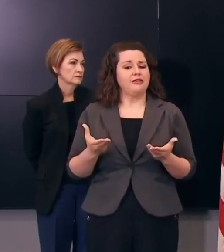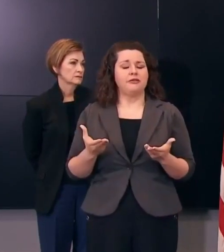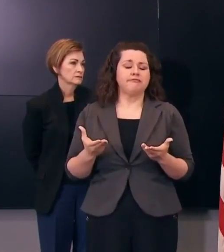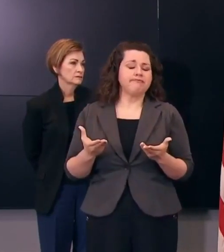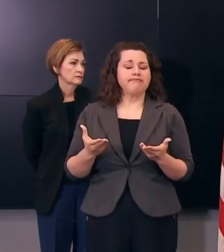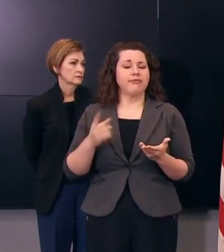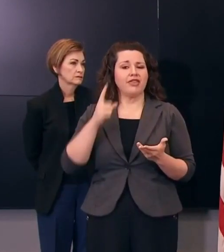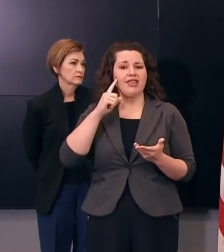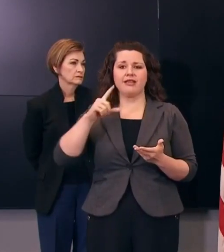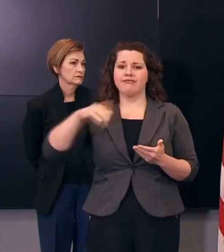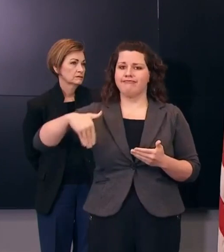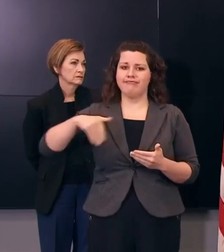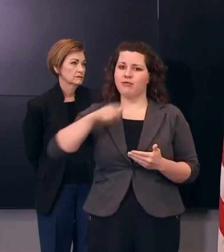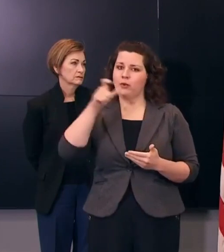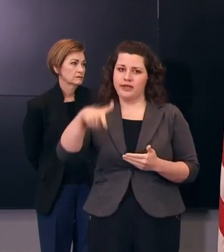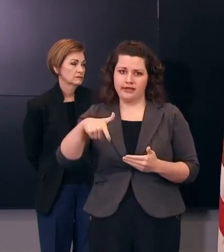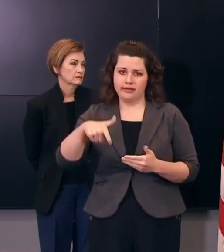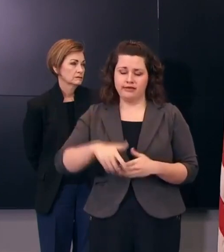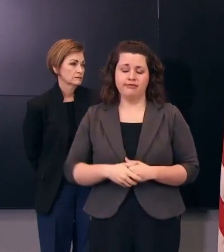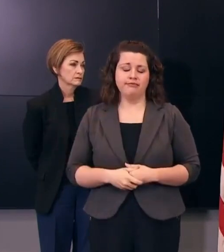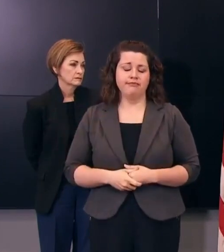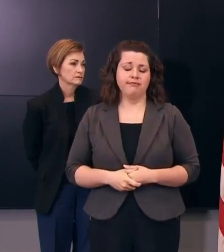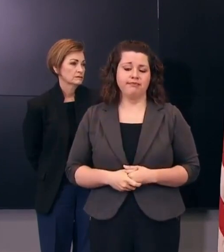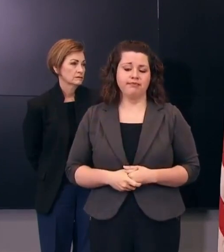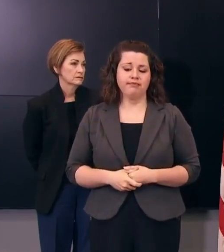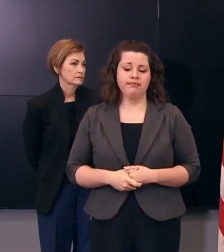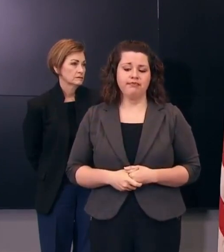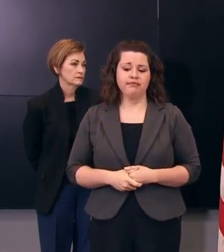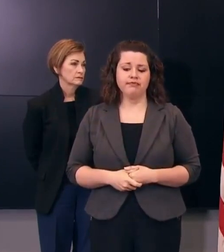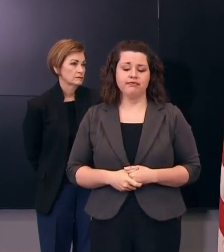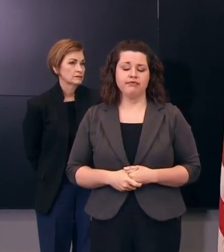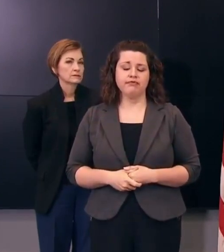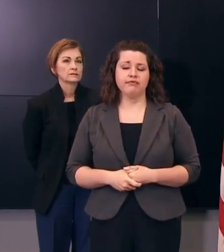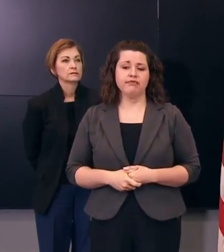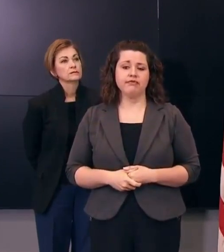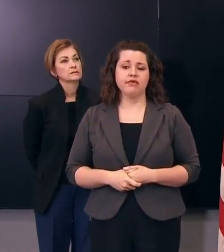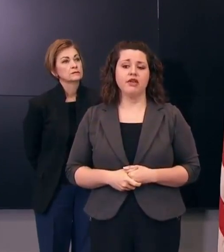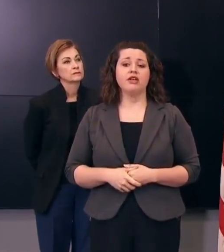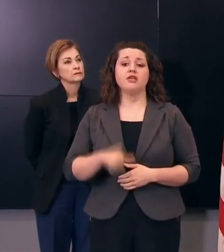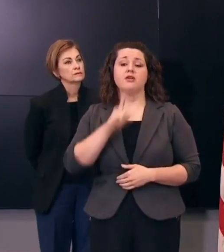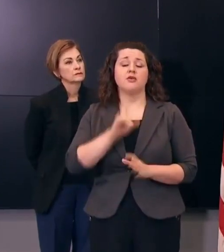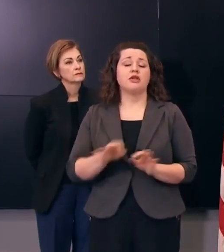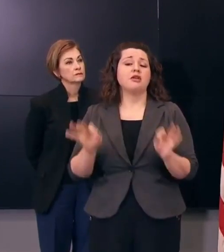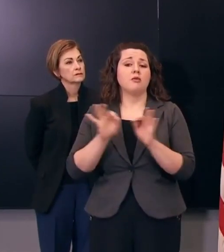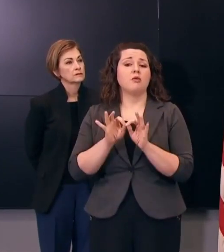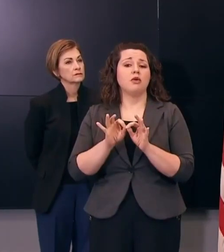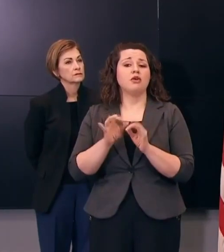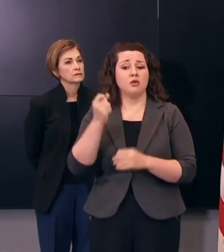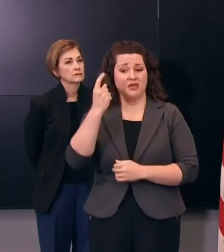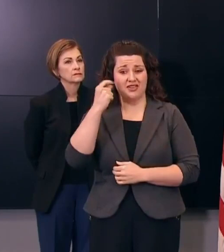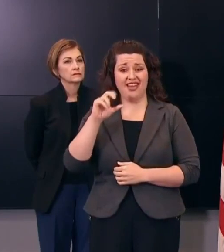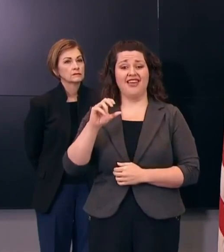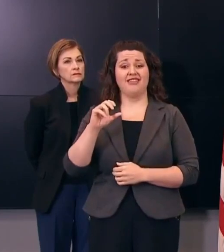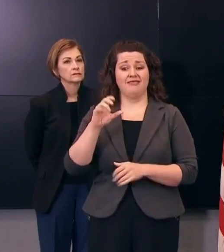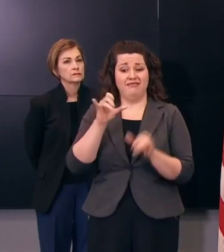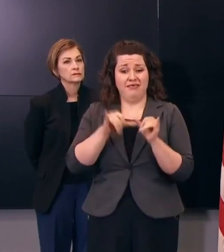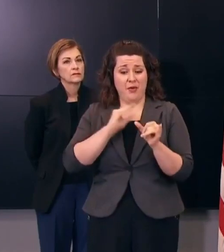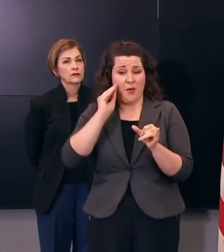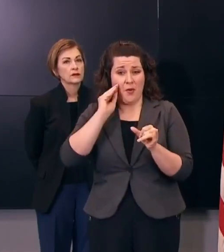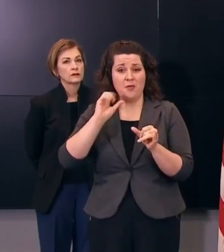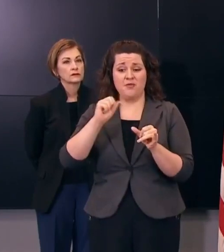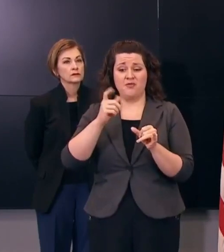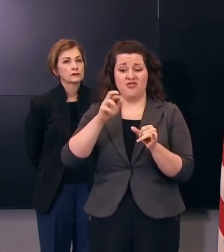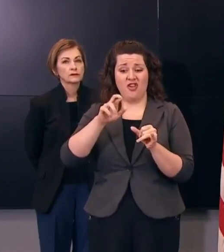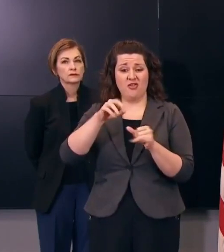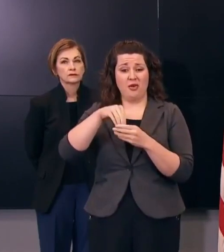measure that is necessary in Iowa at this time. It's important to understand that sheltering in place